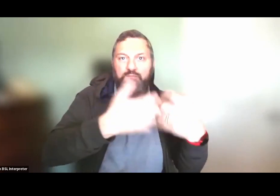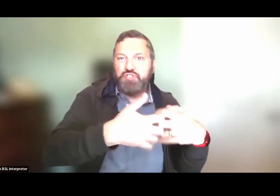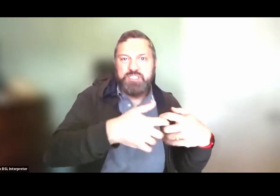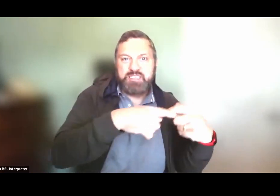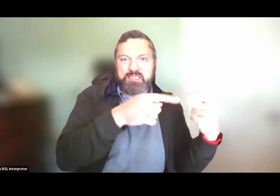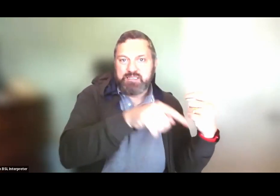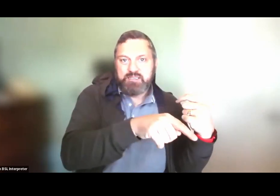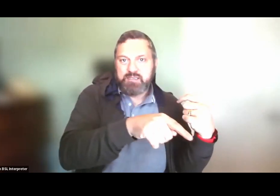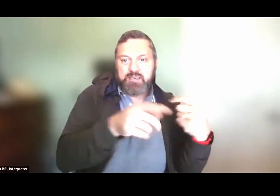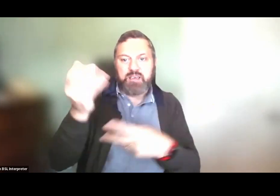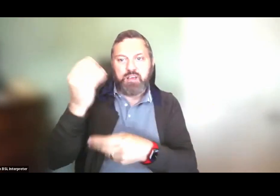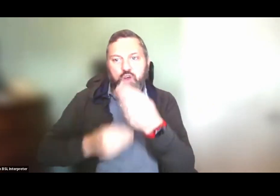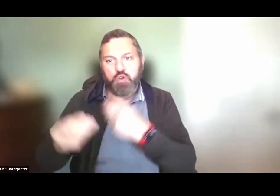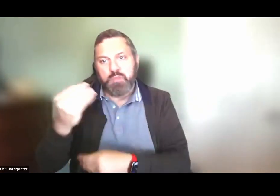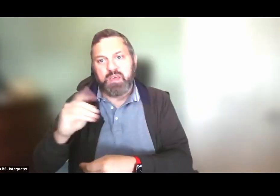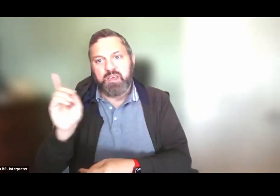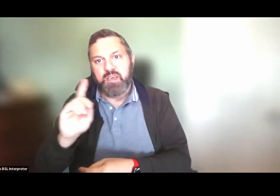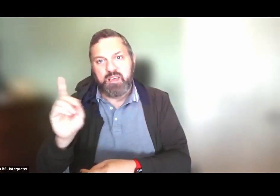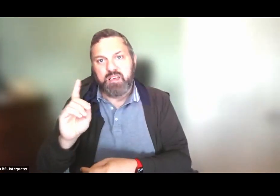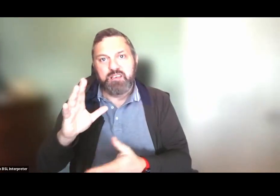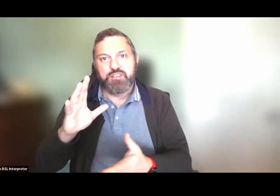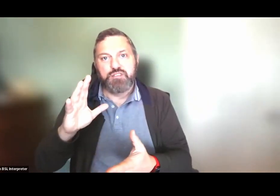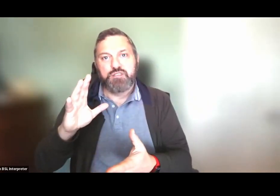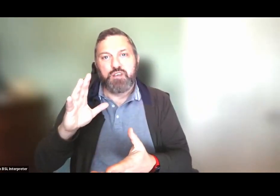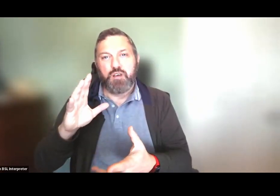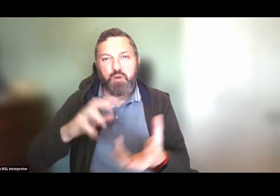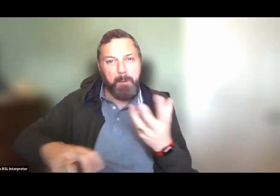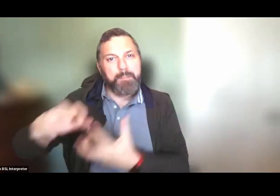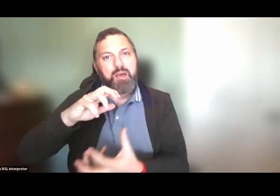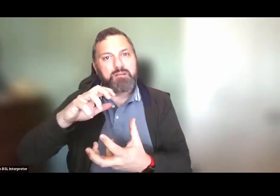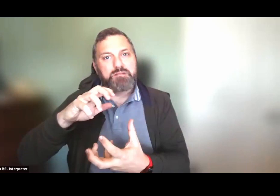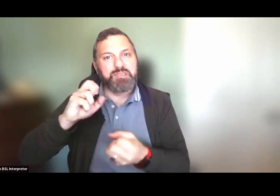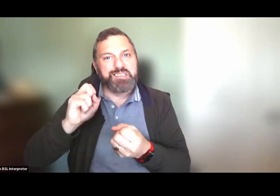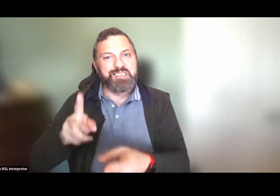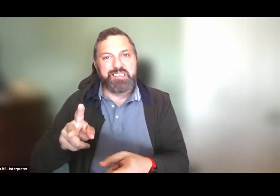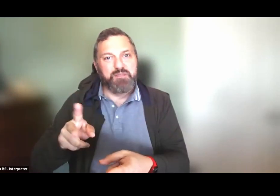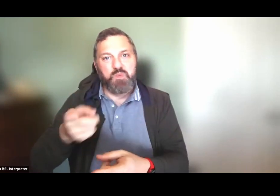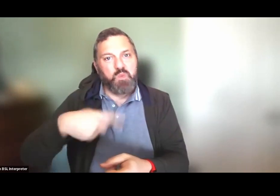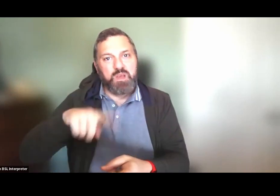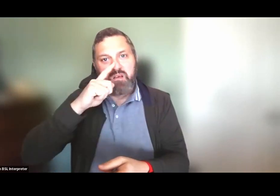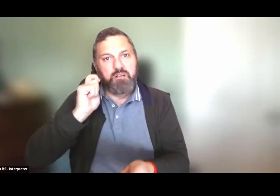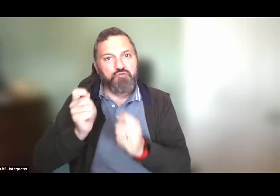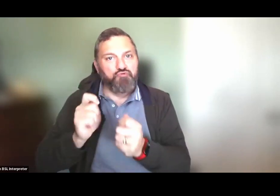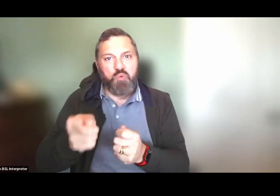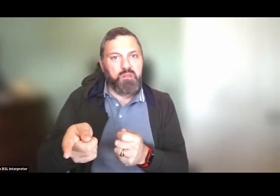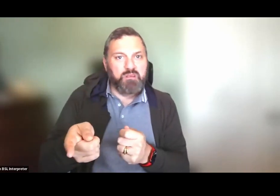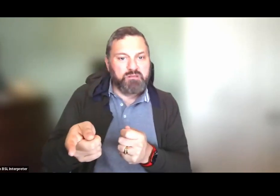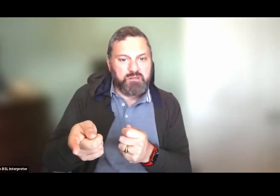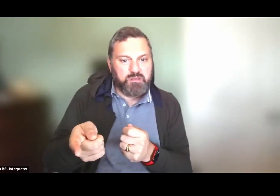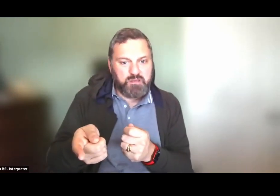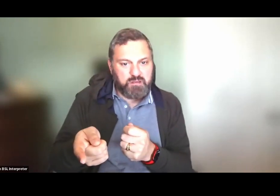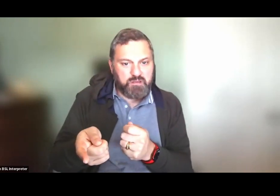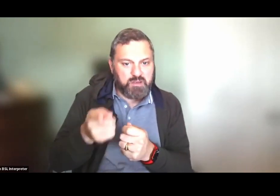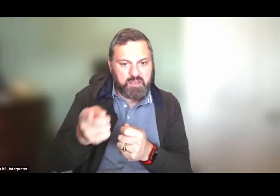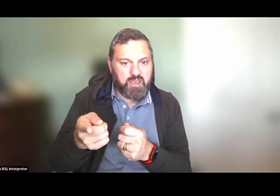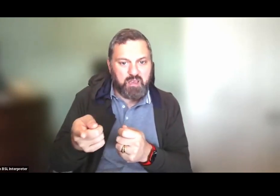economy is a complex, adaptive system, and we can't control that. It's got